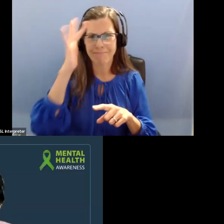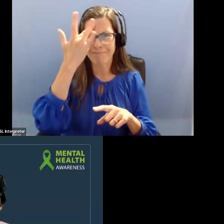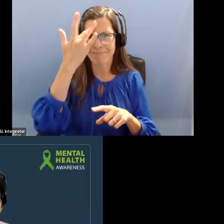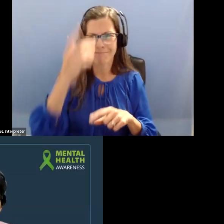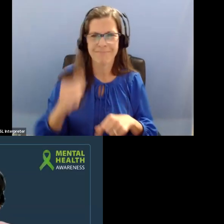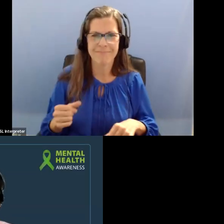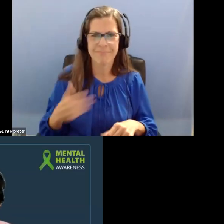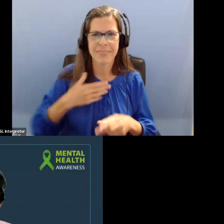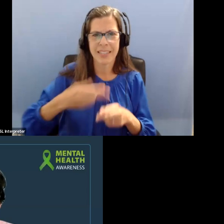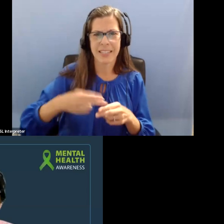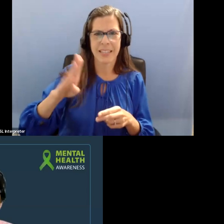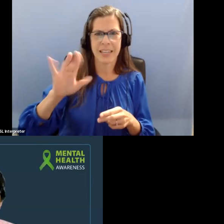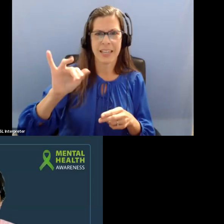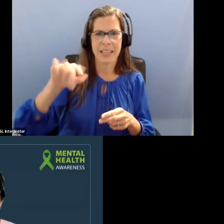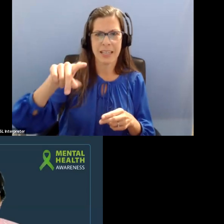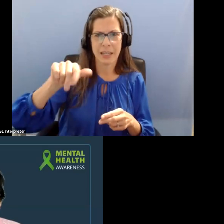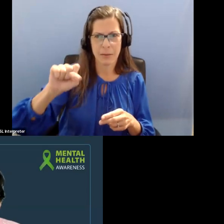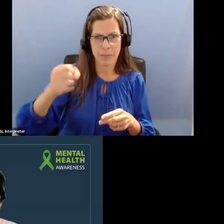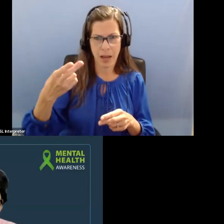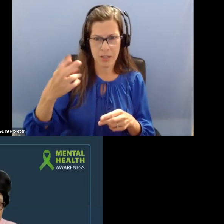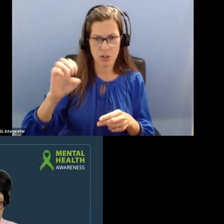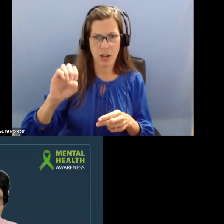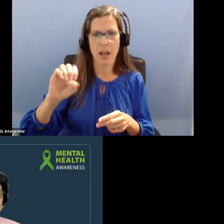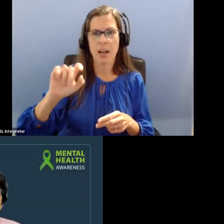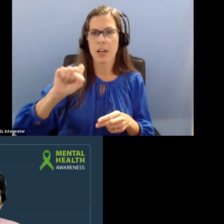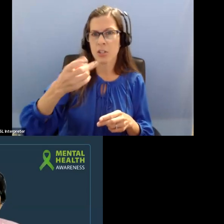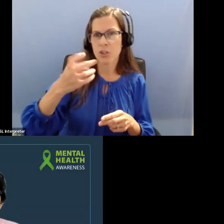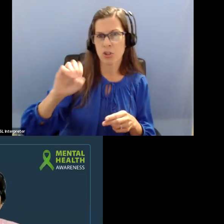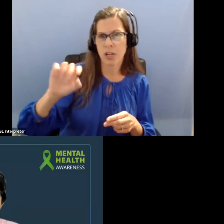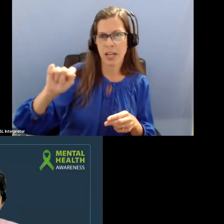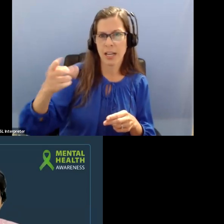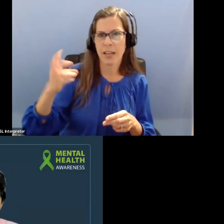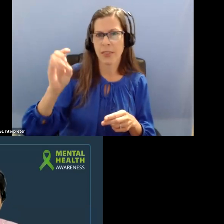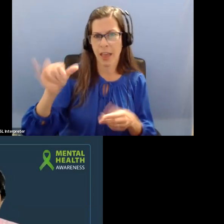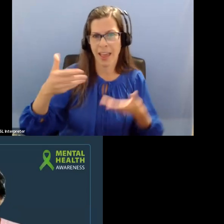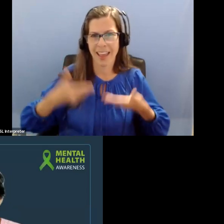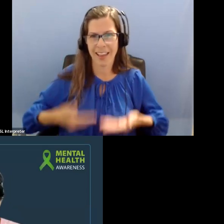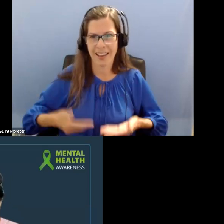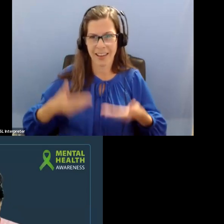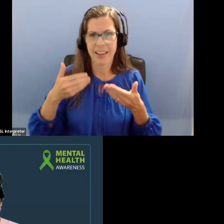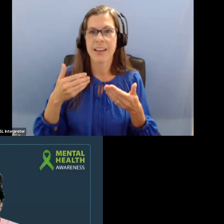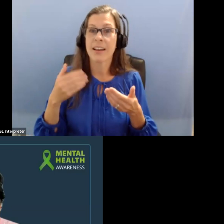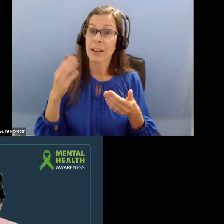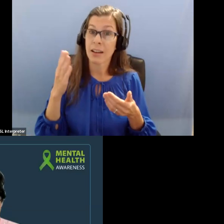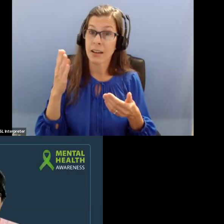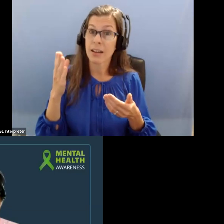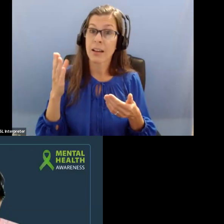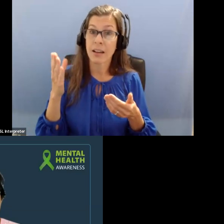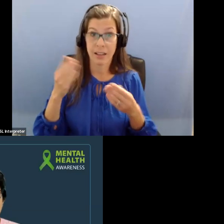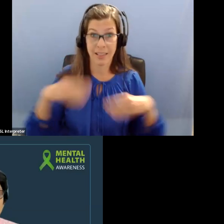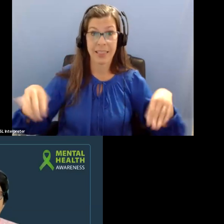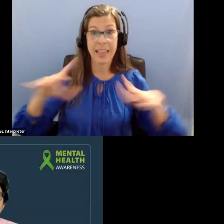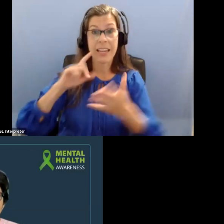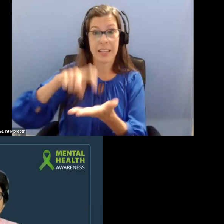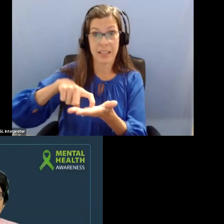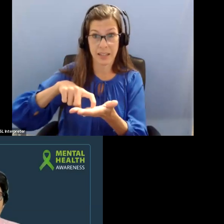My name is Bipasha Mukherjee, she, they pronouns. I would just give a land acknowledgement